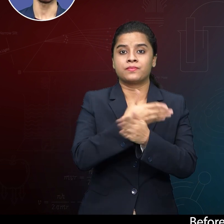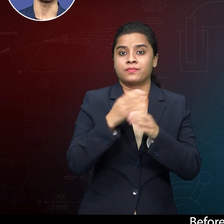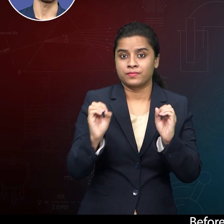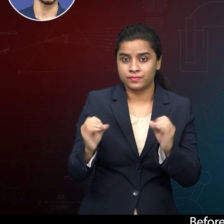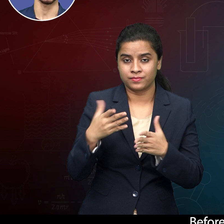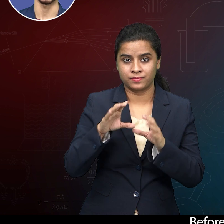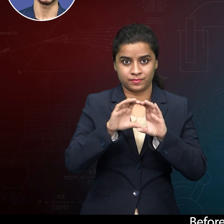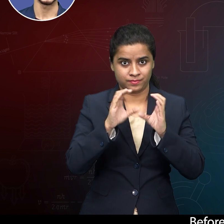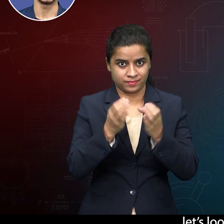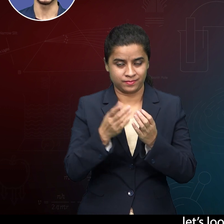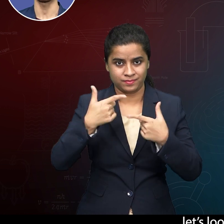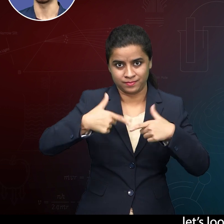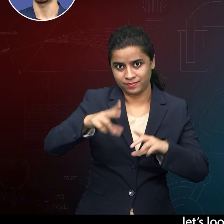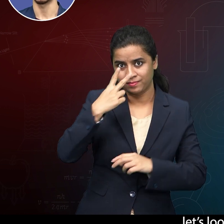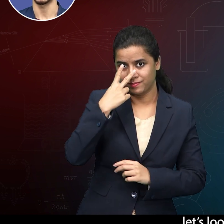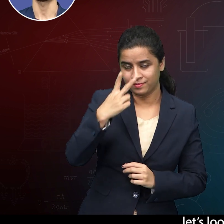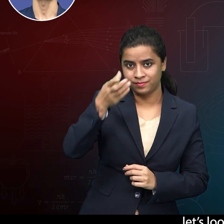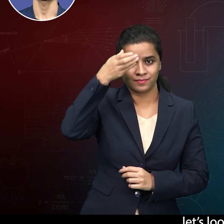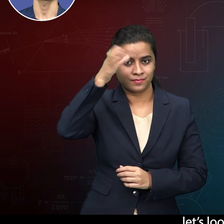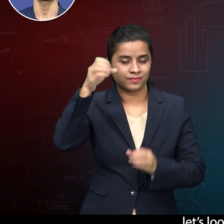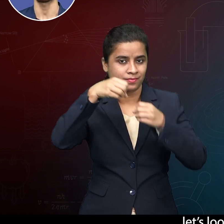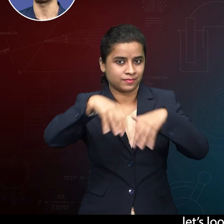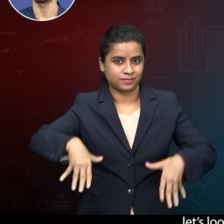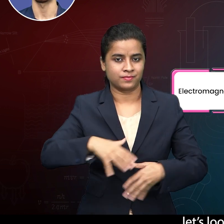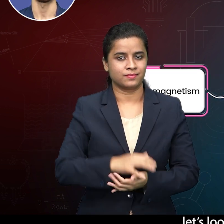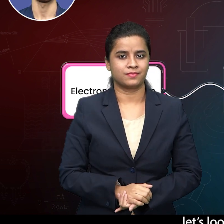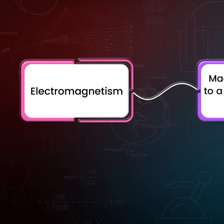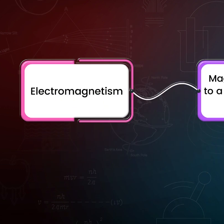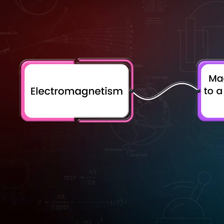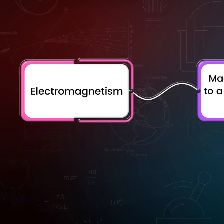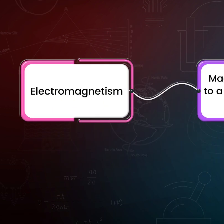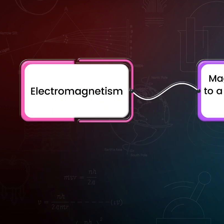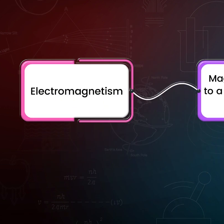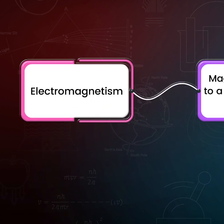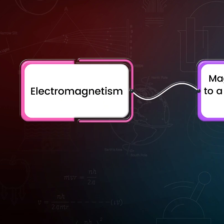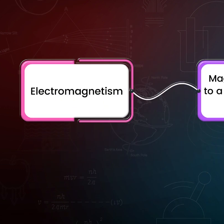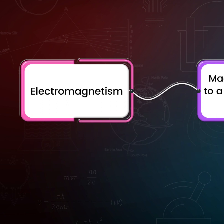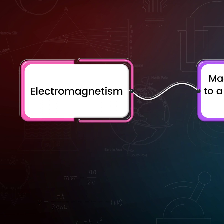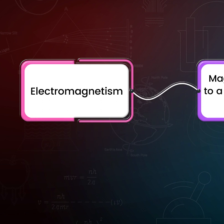Before starting the session, let's look at this concept map.